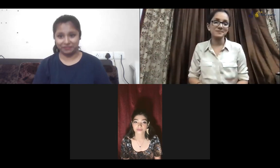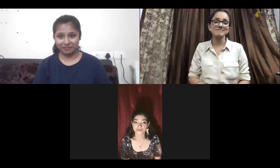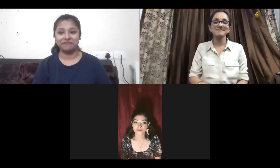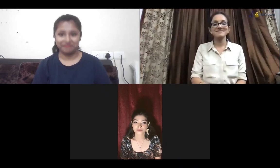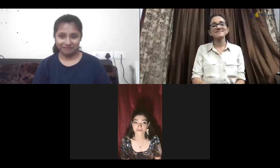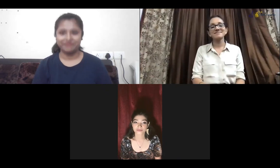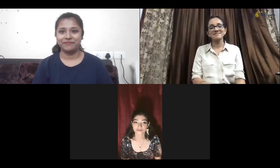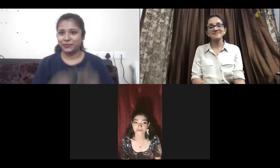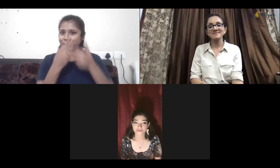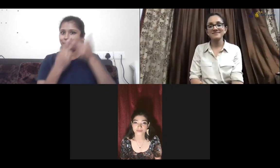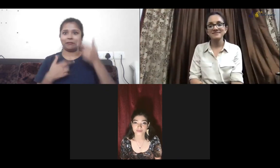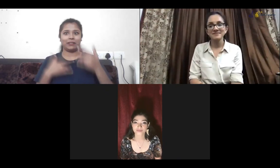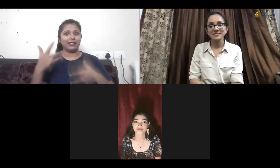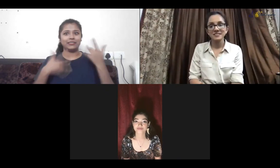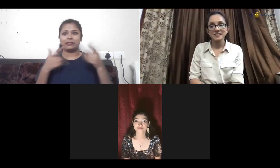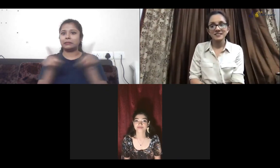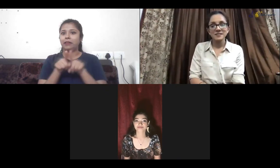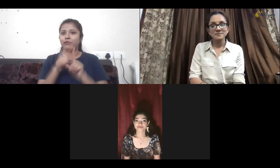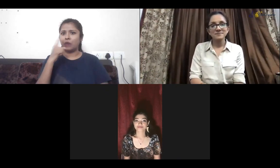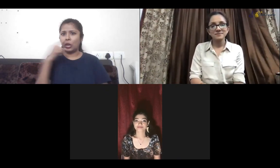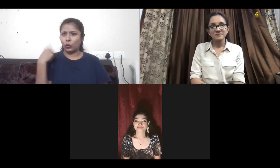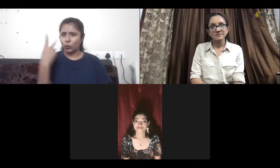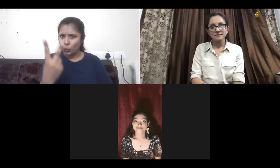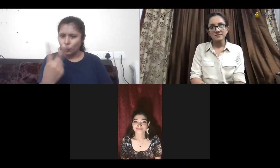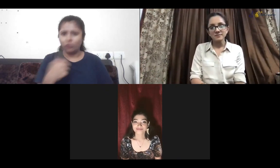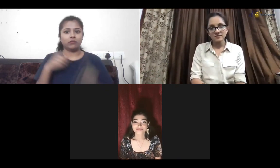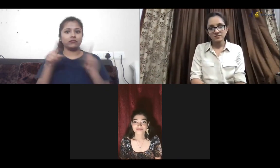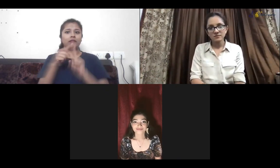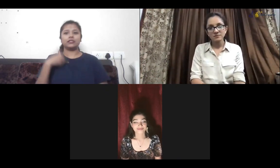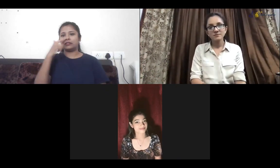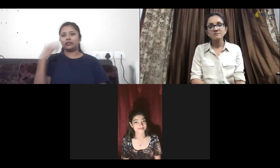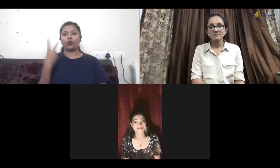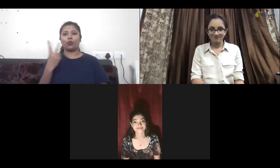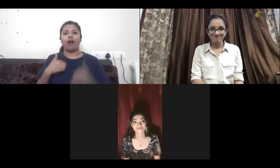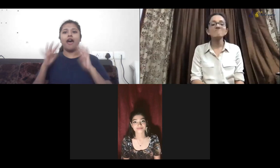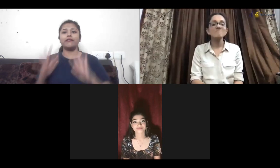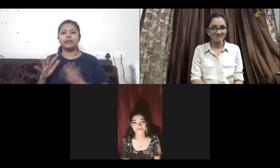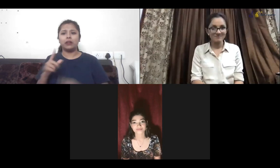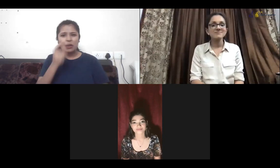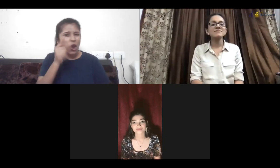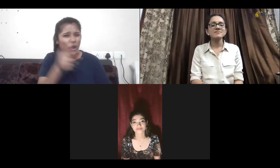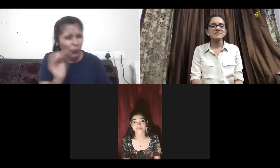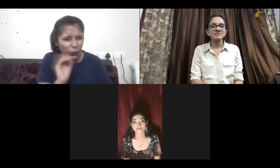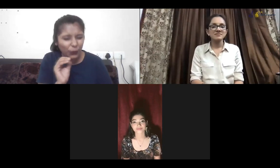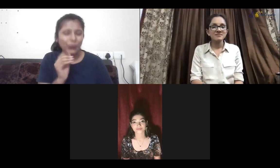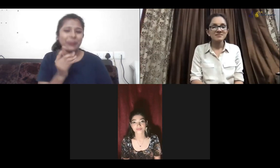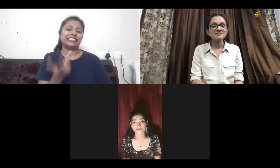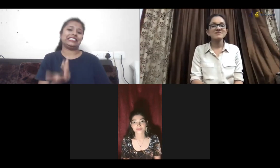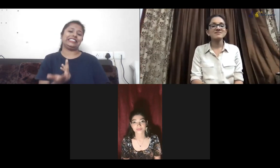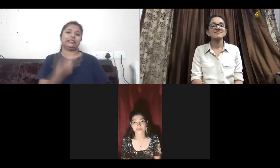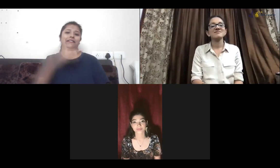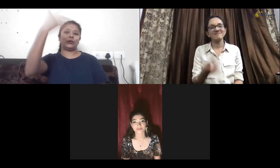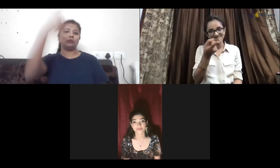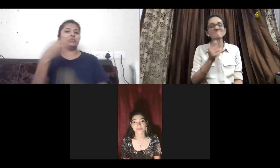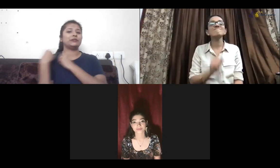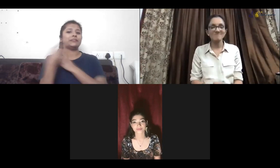important thing, that you should feel that you are a strong woman. Wow, it's very inspiring story. I have also two